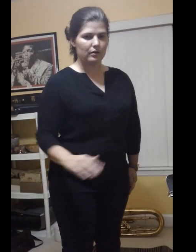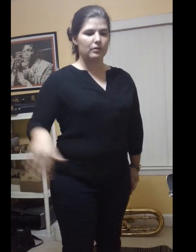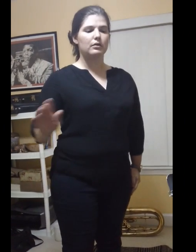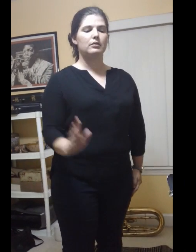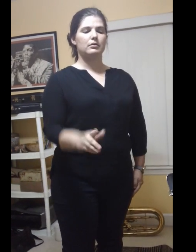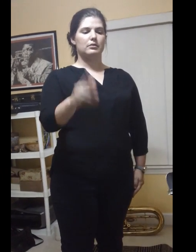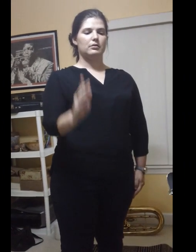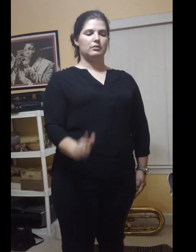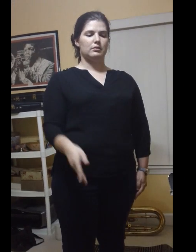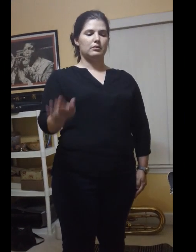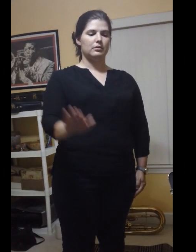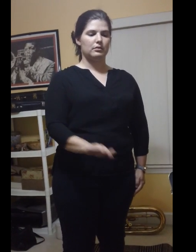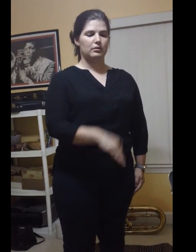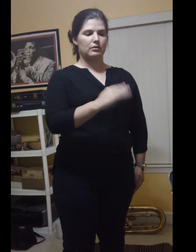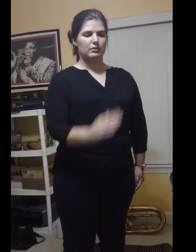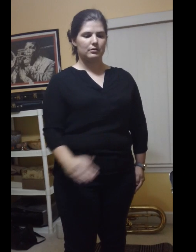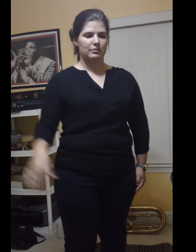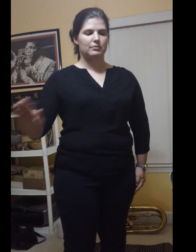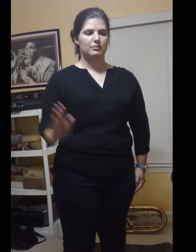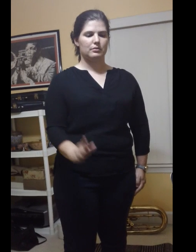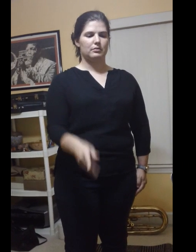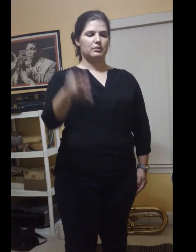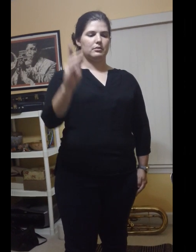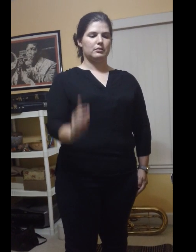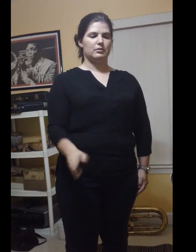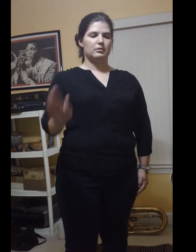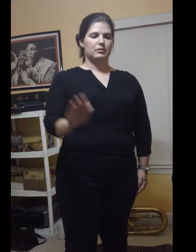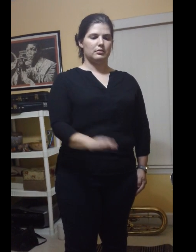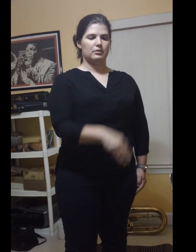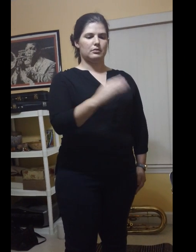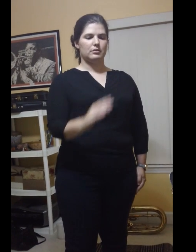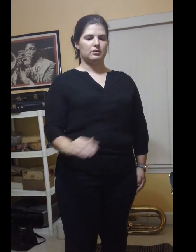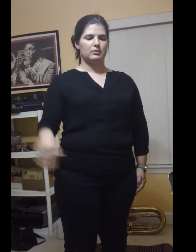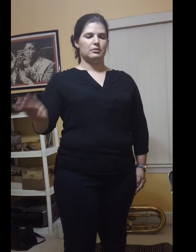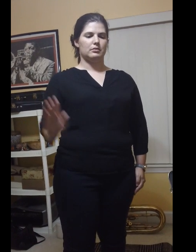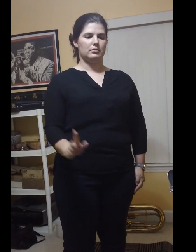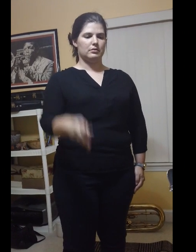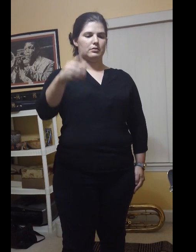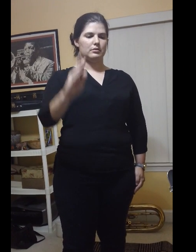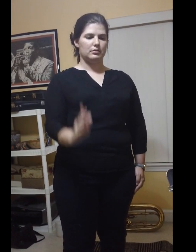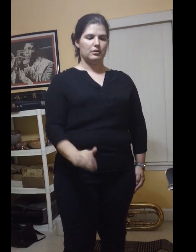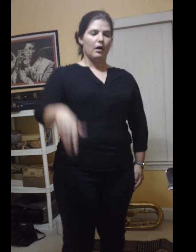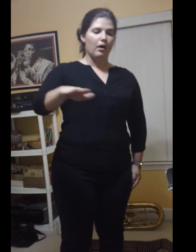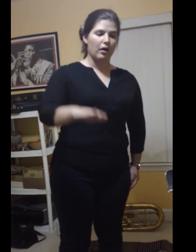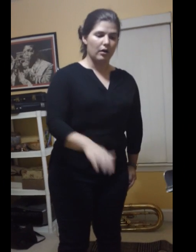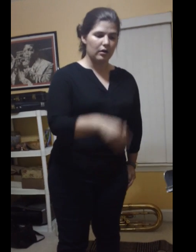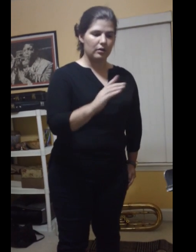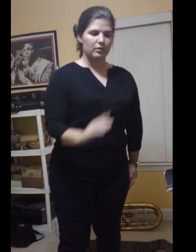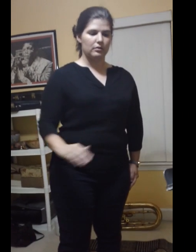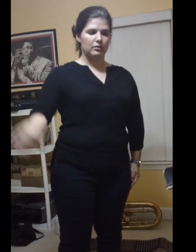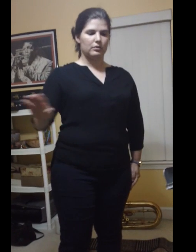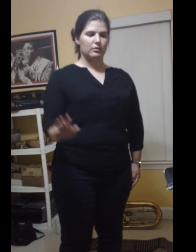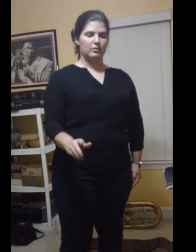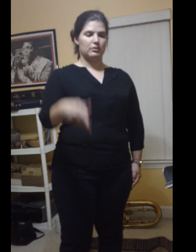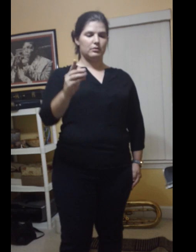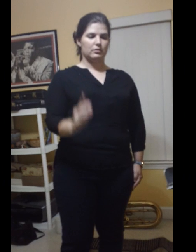utmost evil strove against the light? Then let us